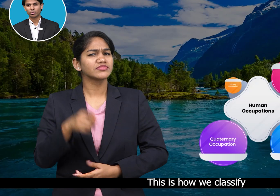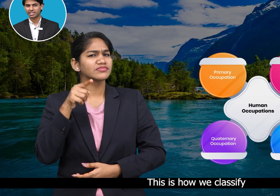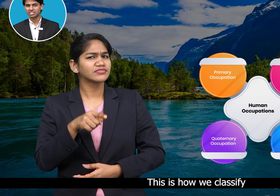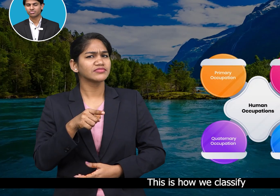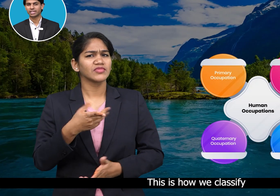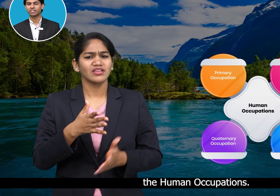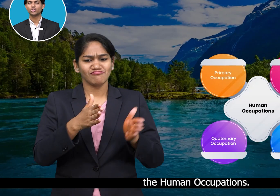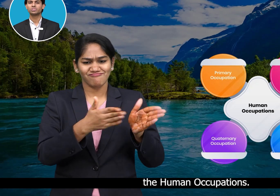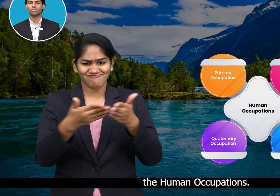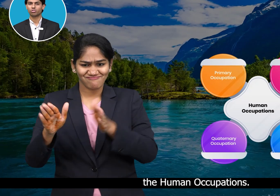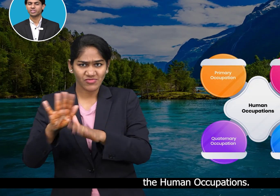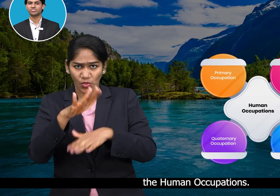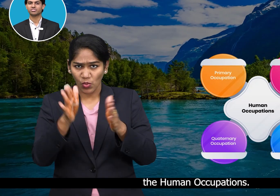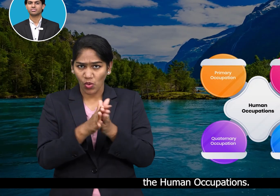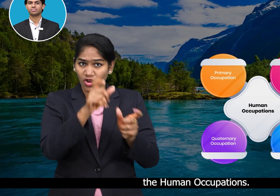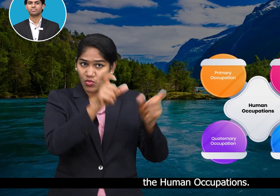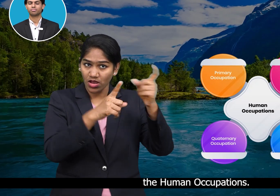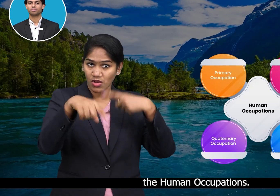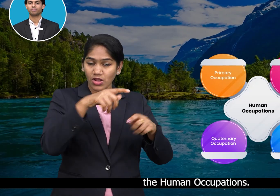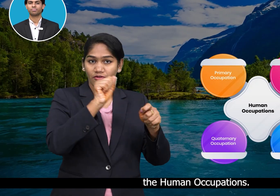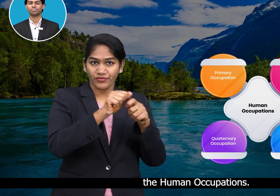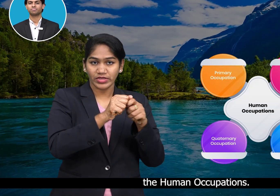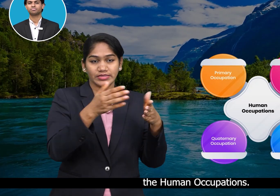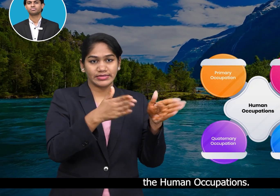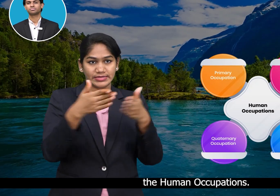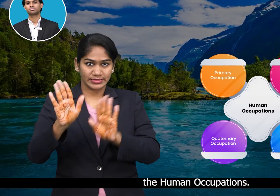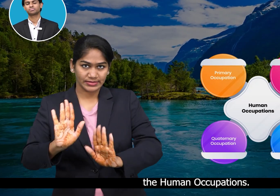This is how we classify the human occupations.